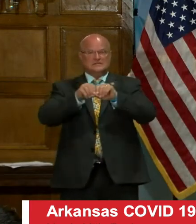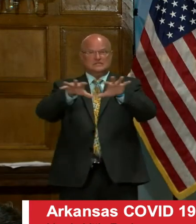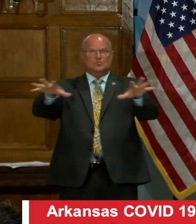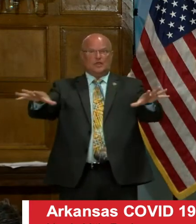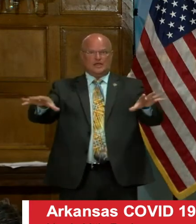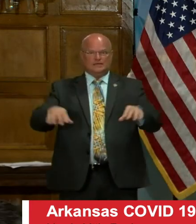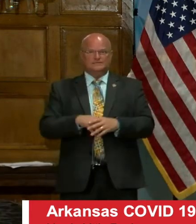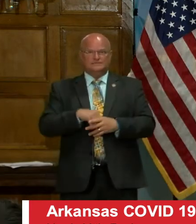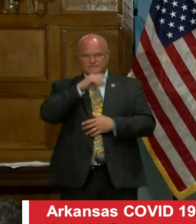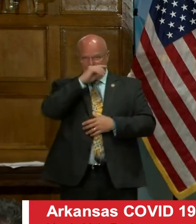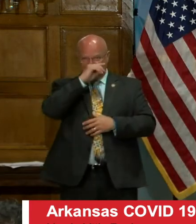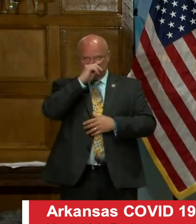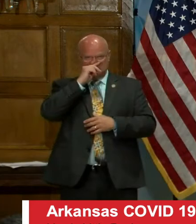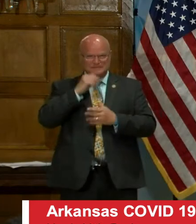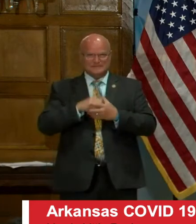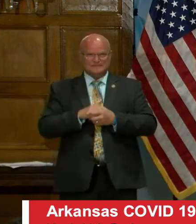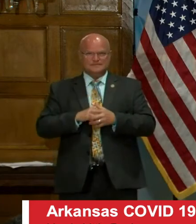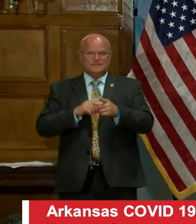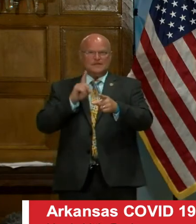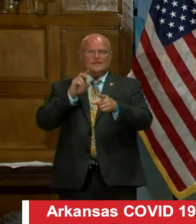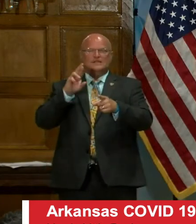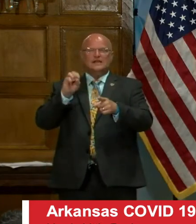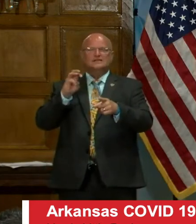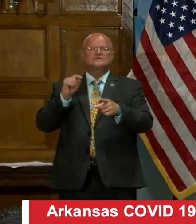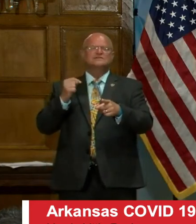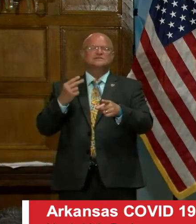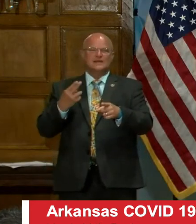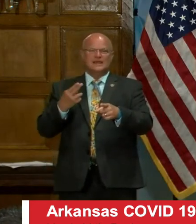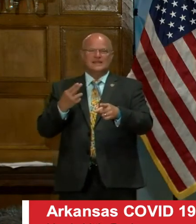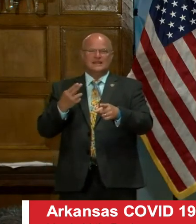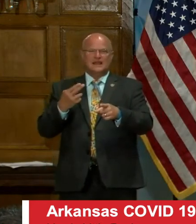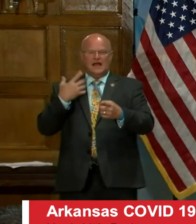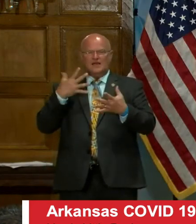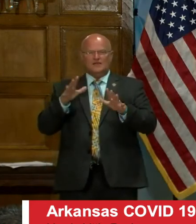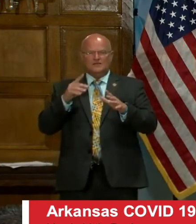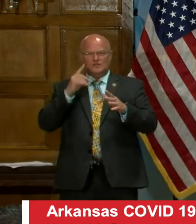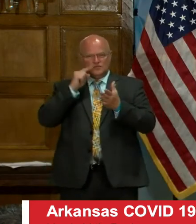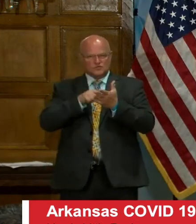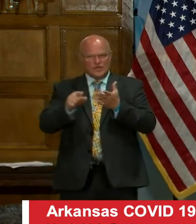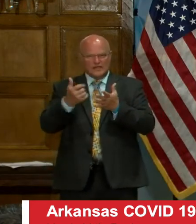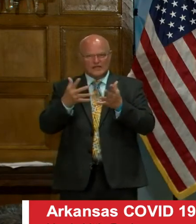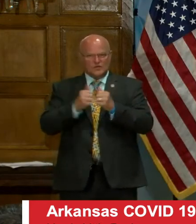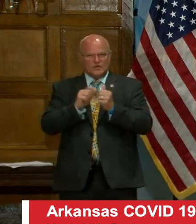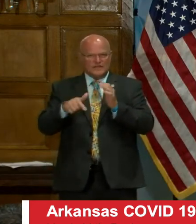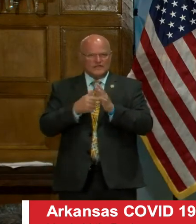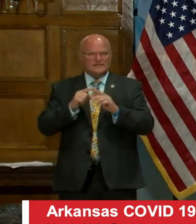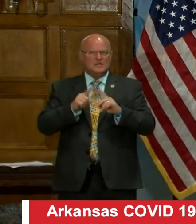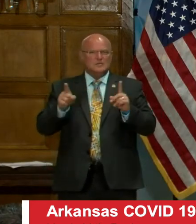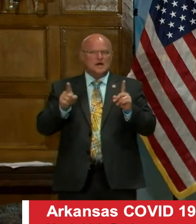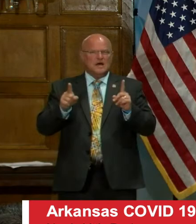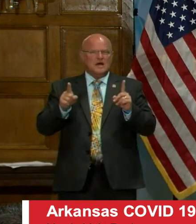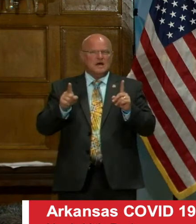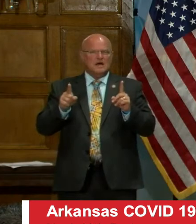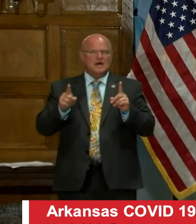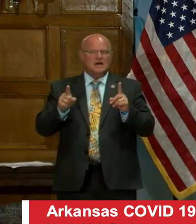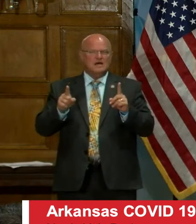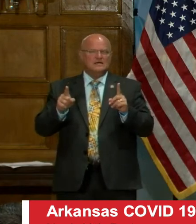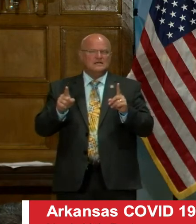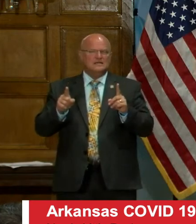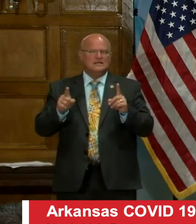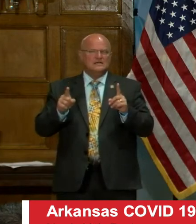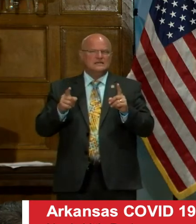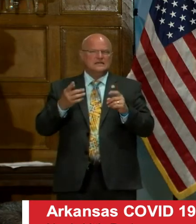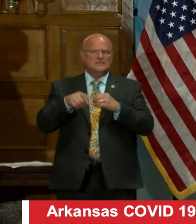that's out there. I guess for Dr. Smith, I don't know if you've tracked anything with this, but is there anything anecdotally